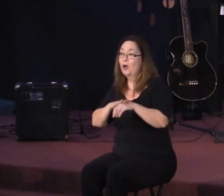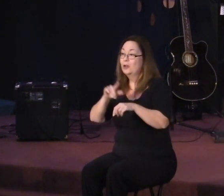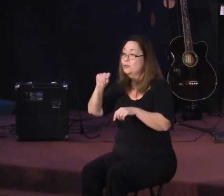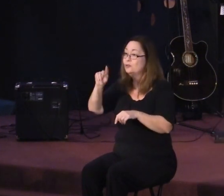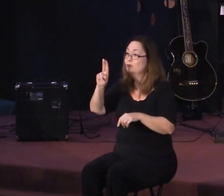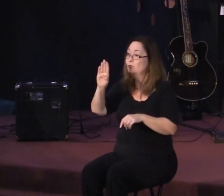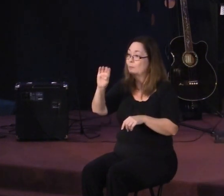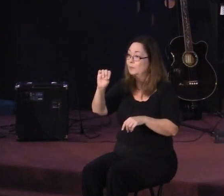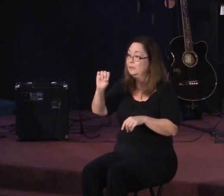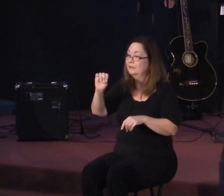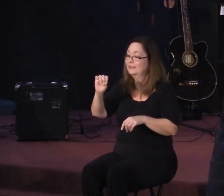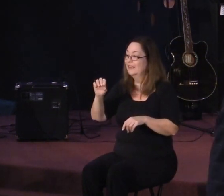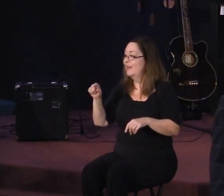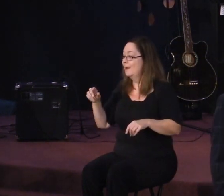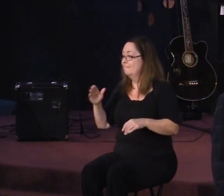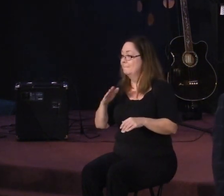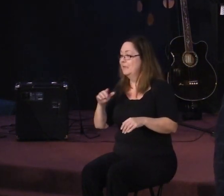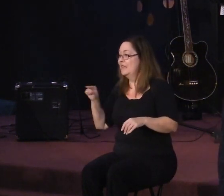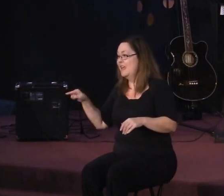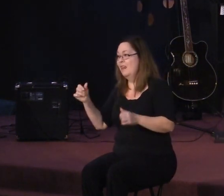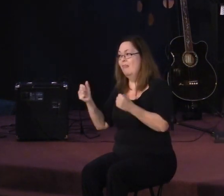he loves his pap.